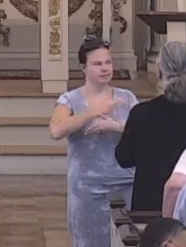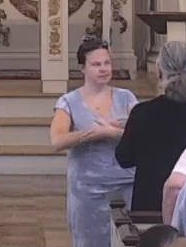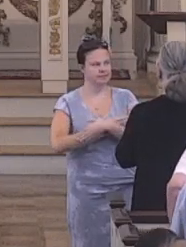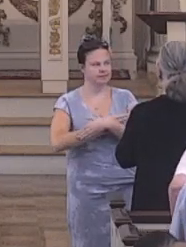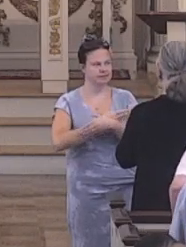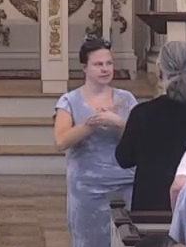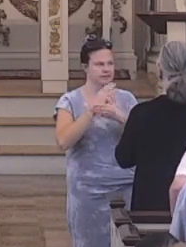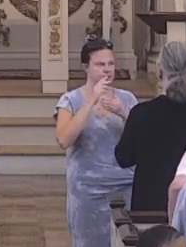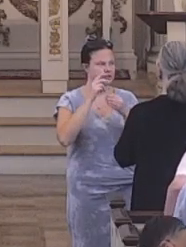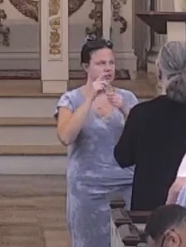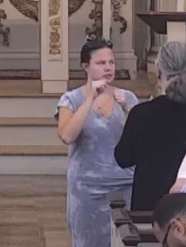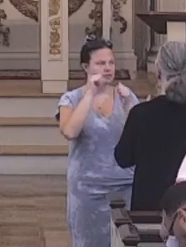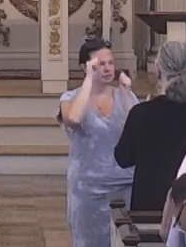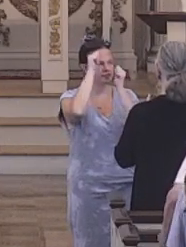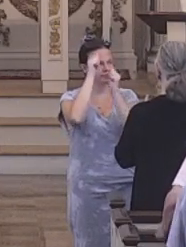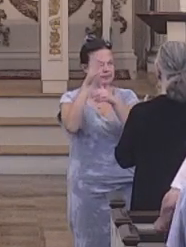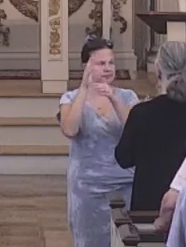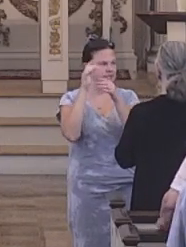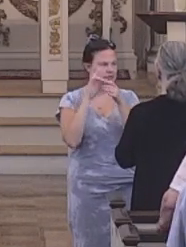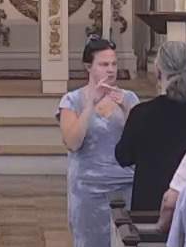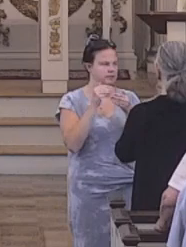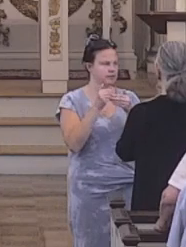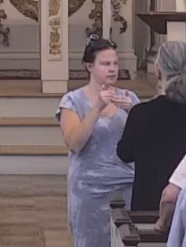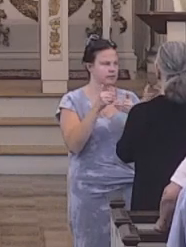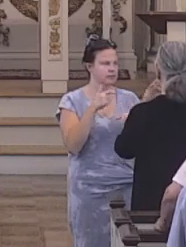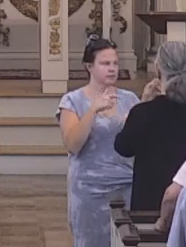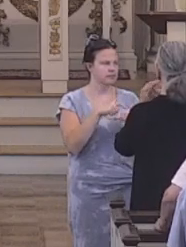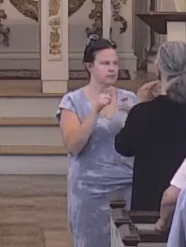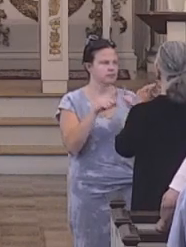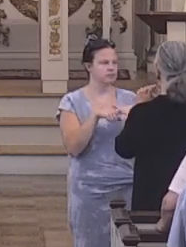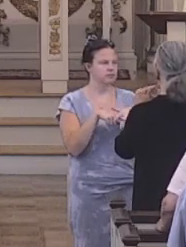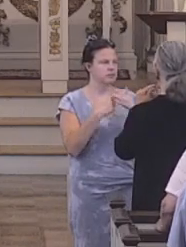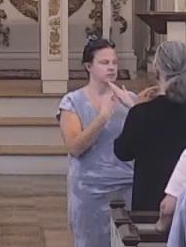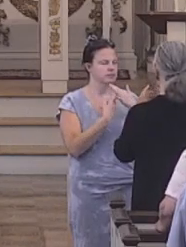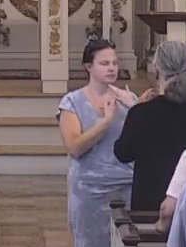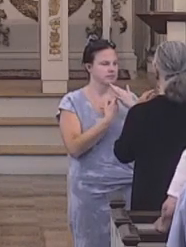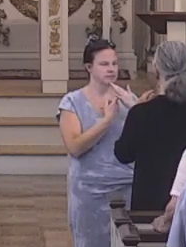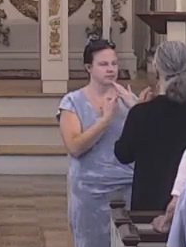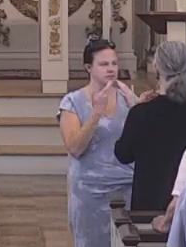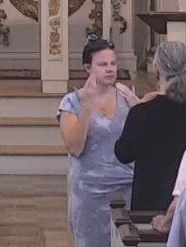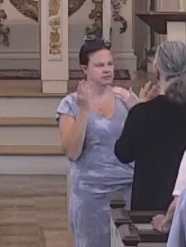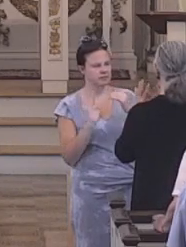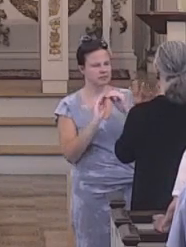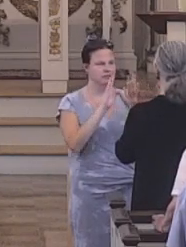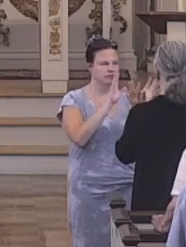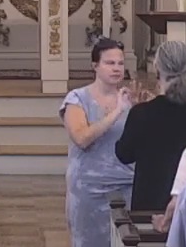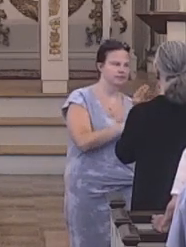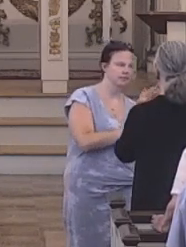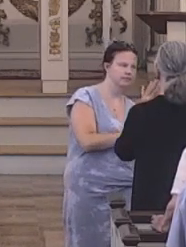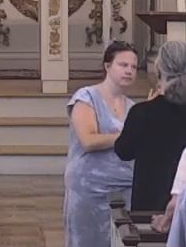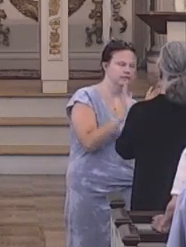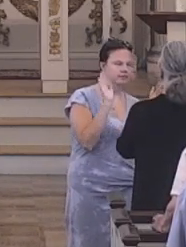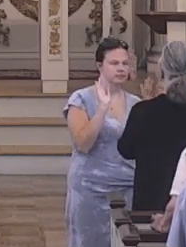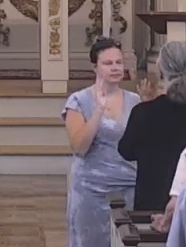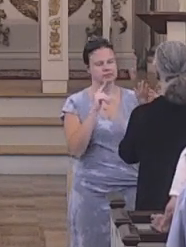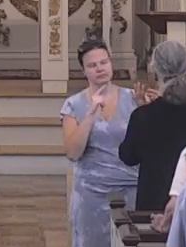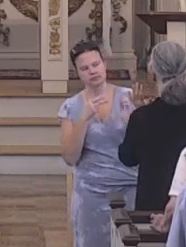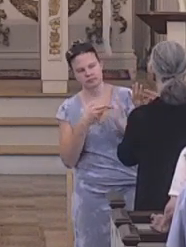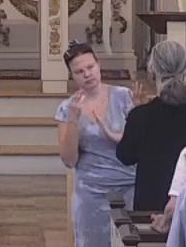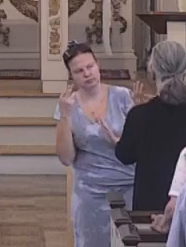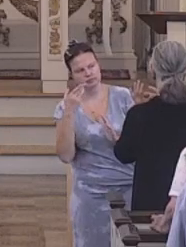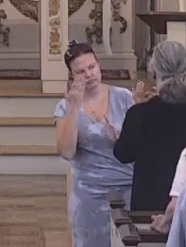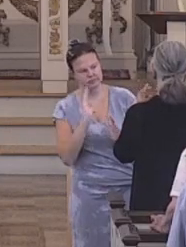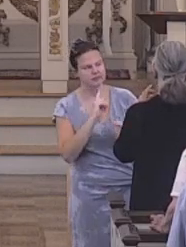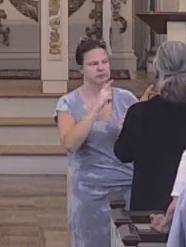of the Father before all ages, God from God, light from light, true God from true God, begotten,